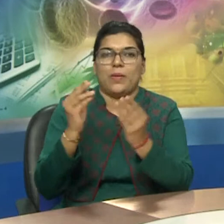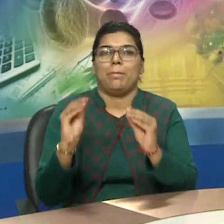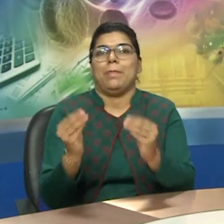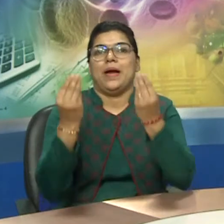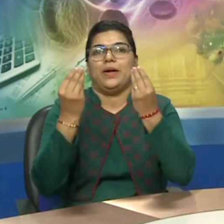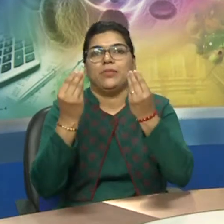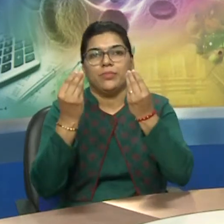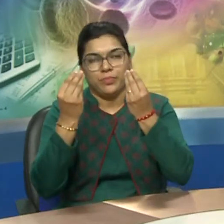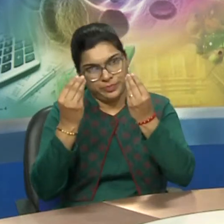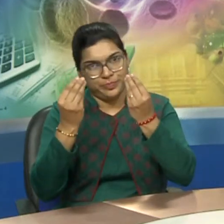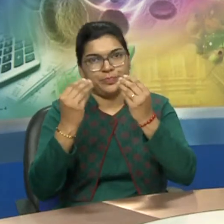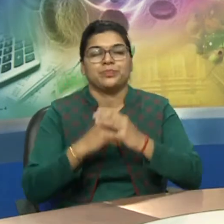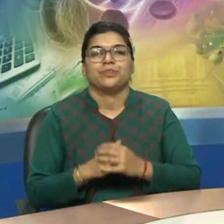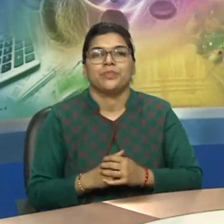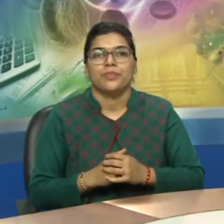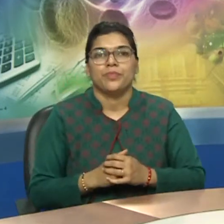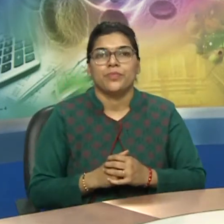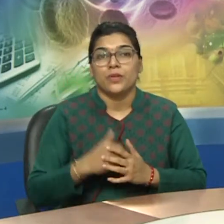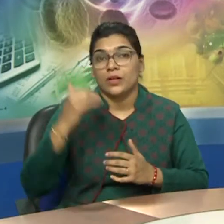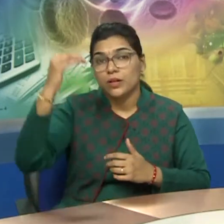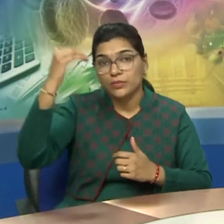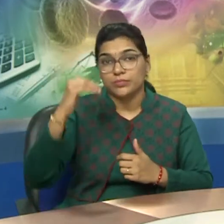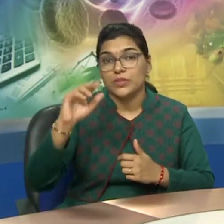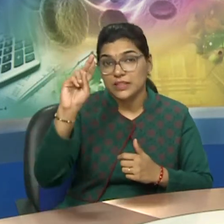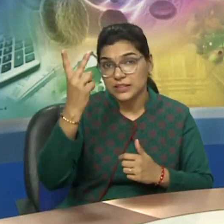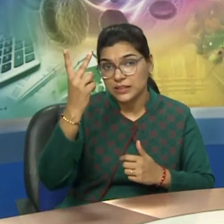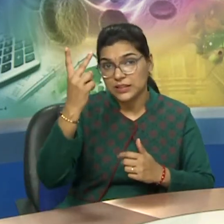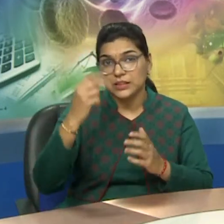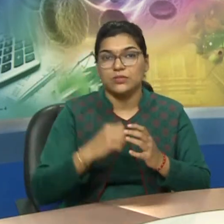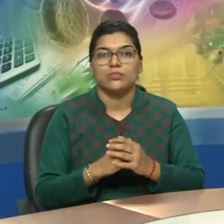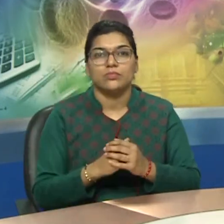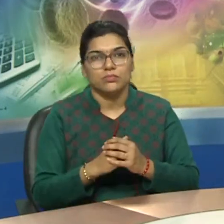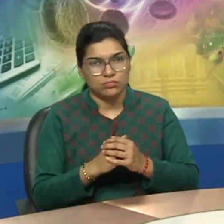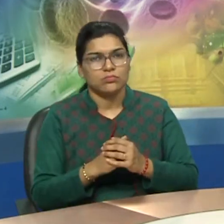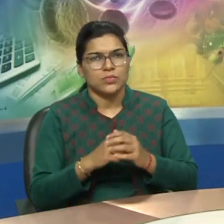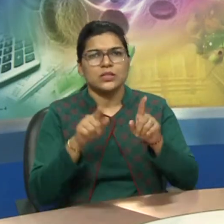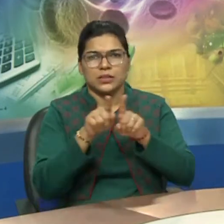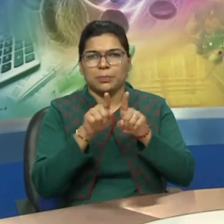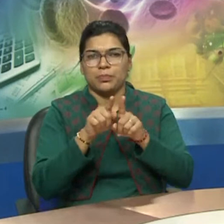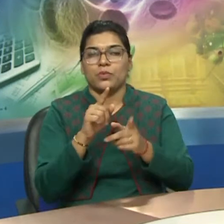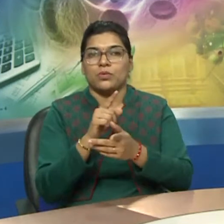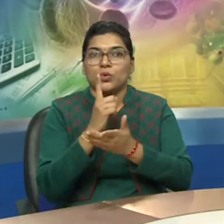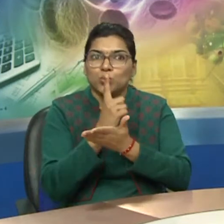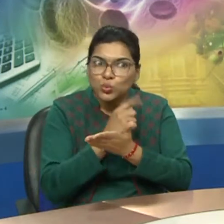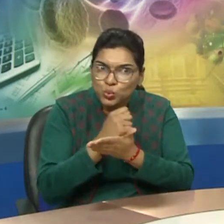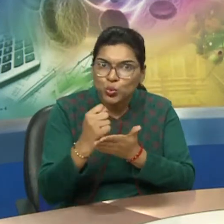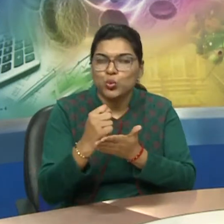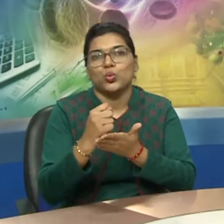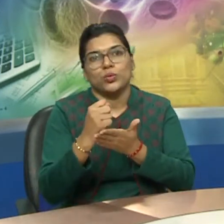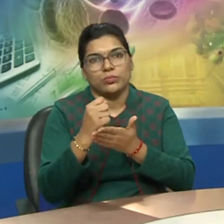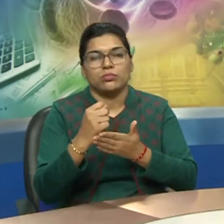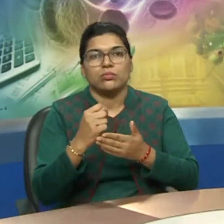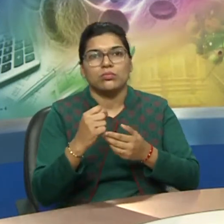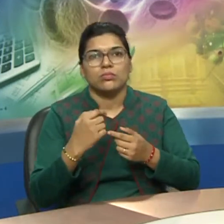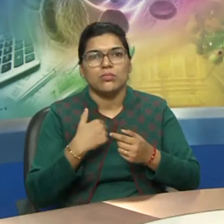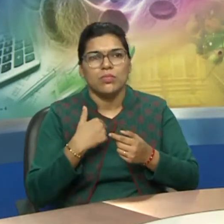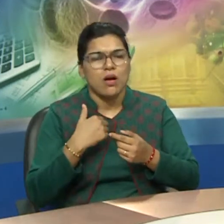level, at any place you do, we follow this rule, sincerity. The second